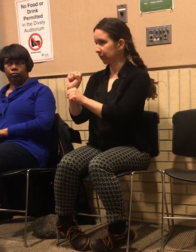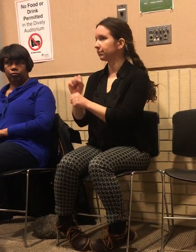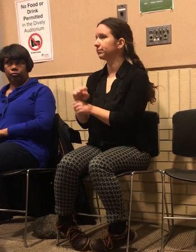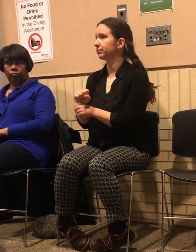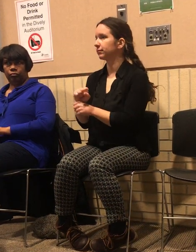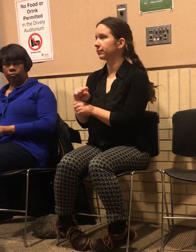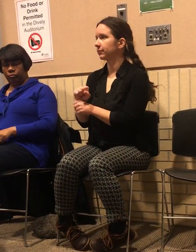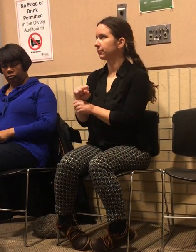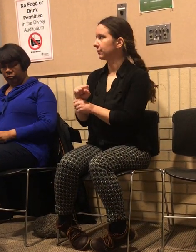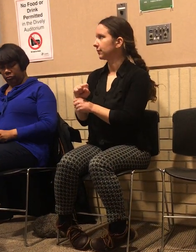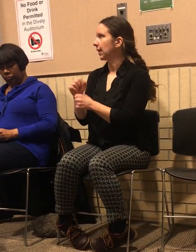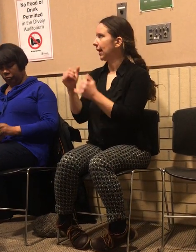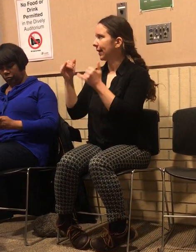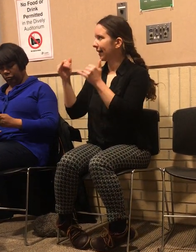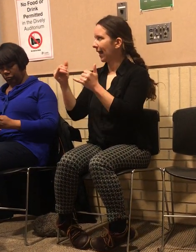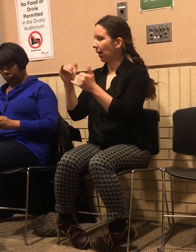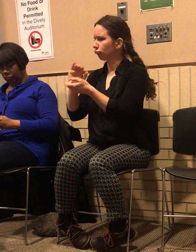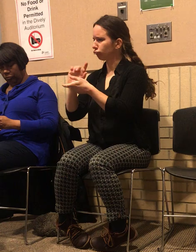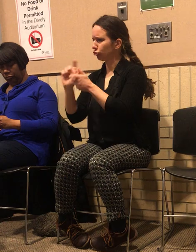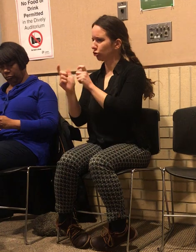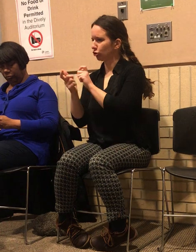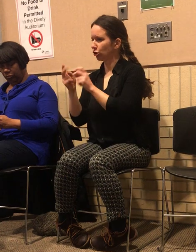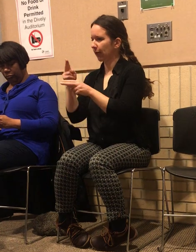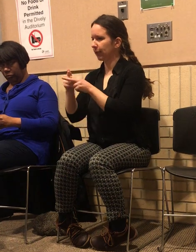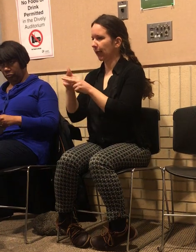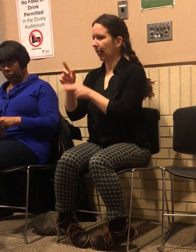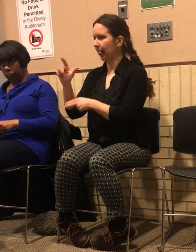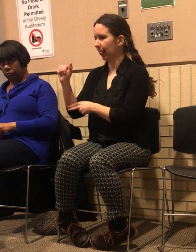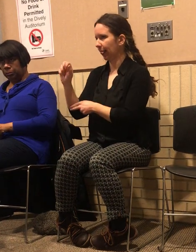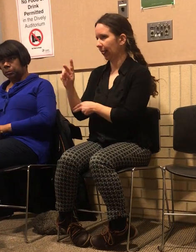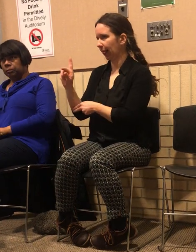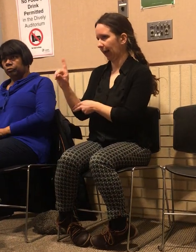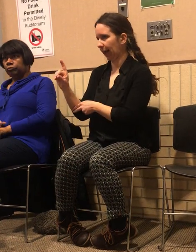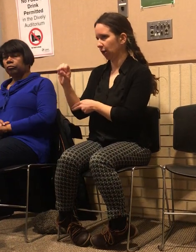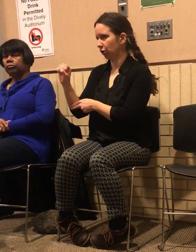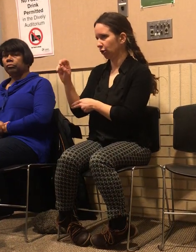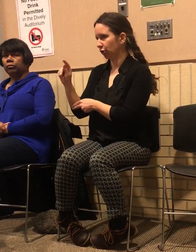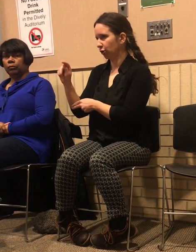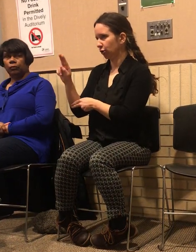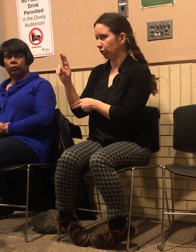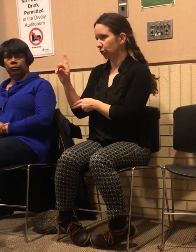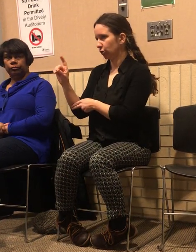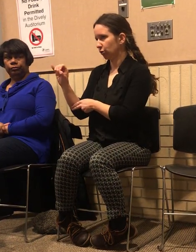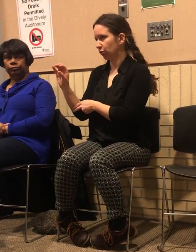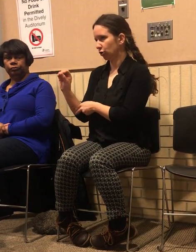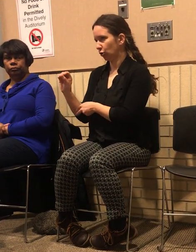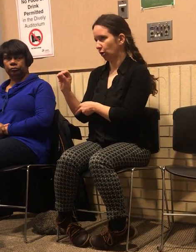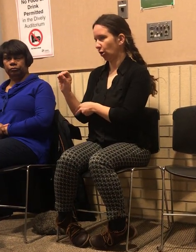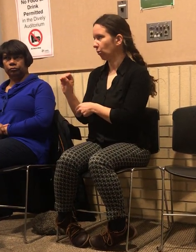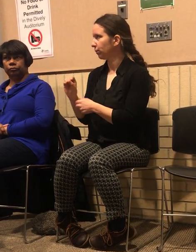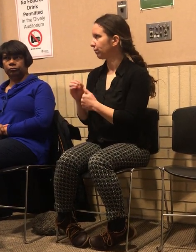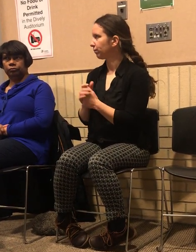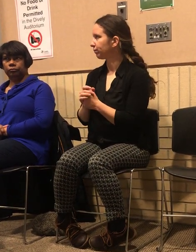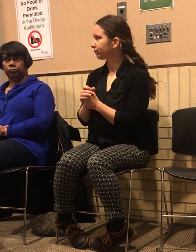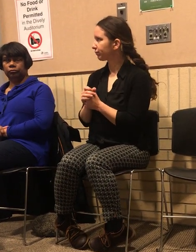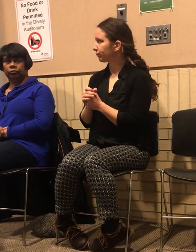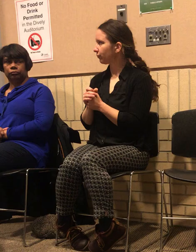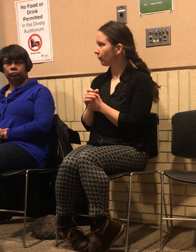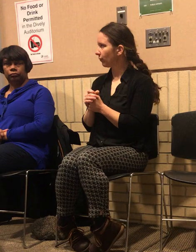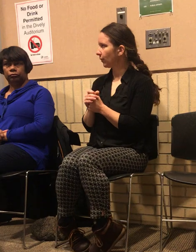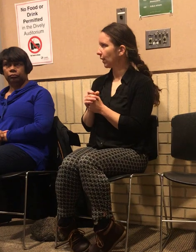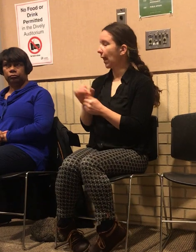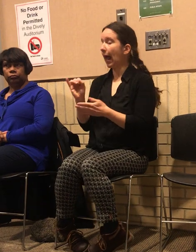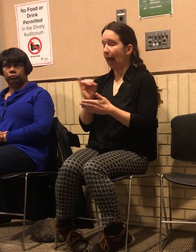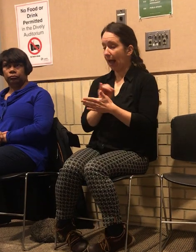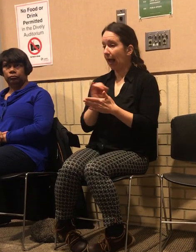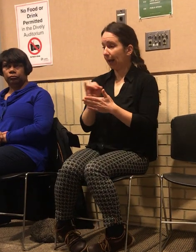Land Studio. Sorry, I blanked for a minute. I started off as an intern. At some point in your career, or in your college career, you